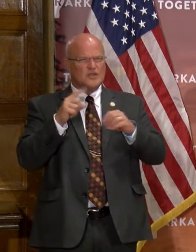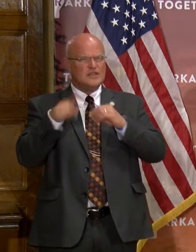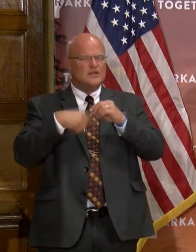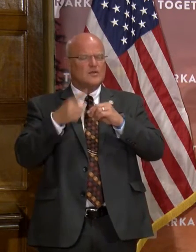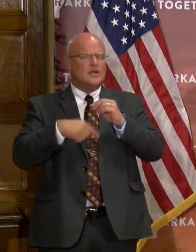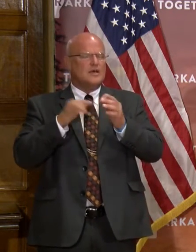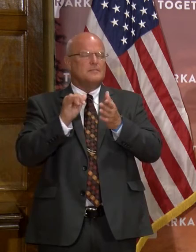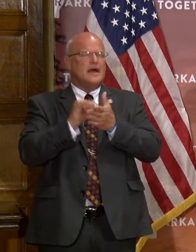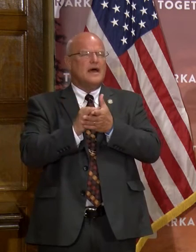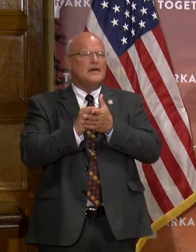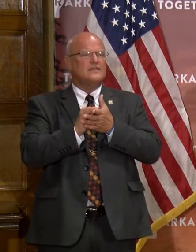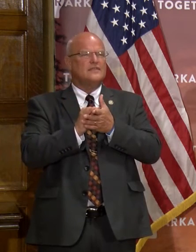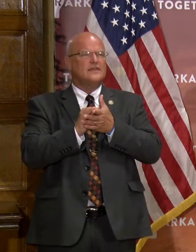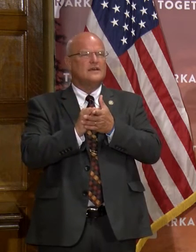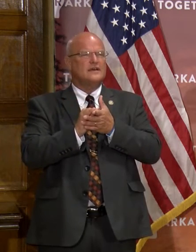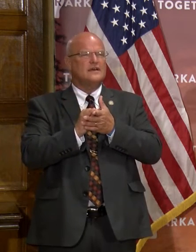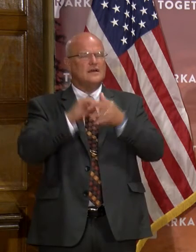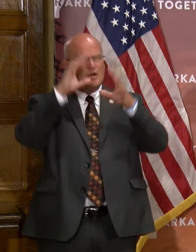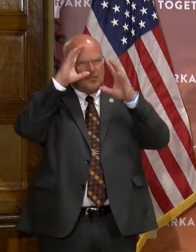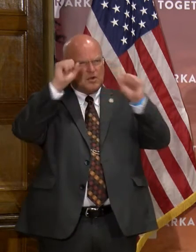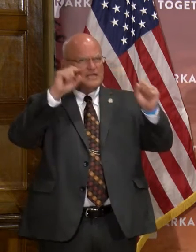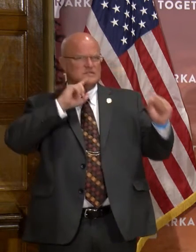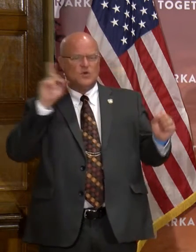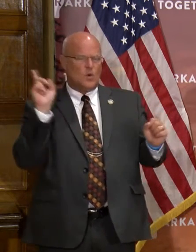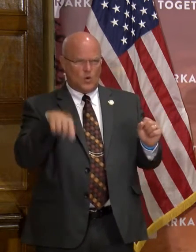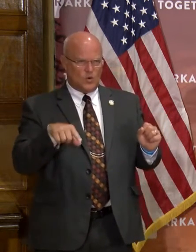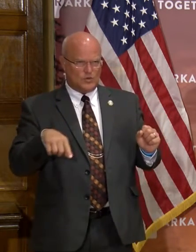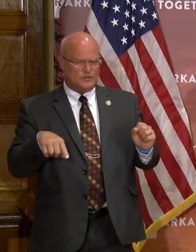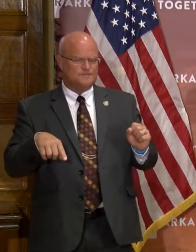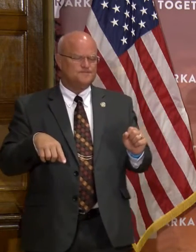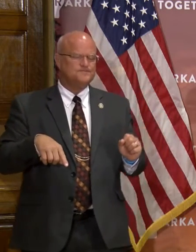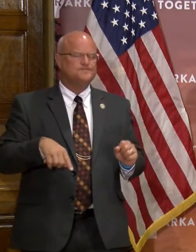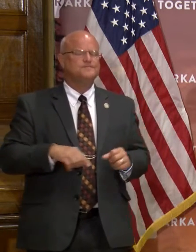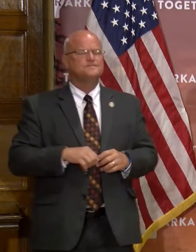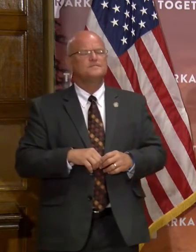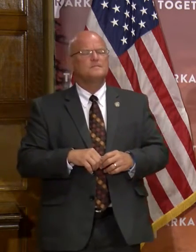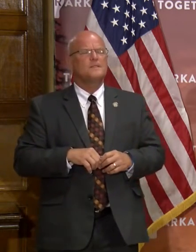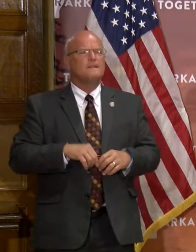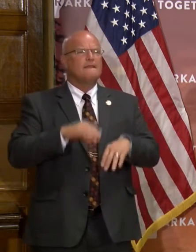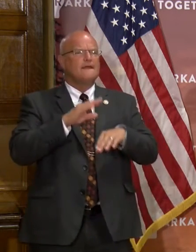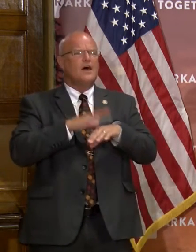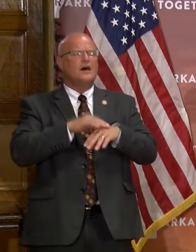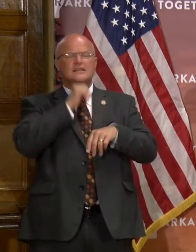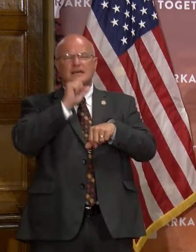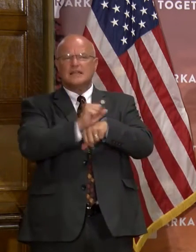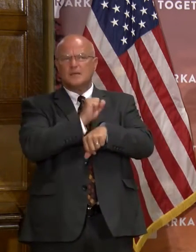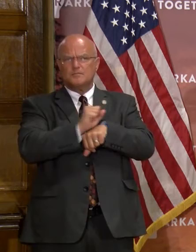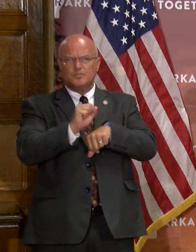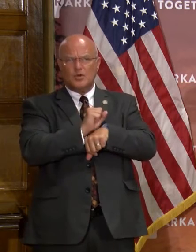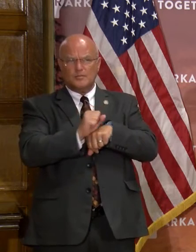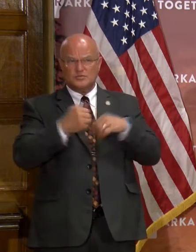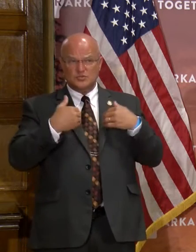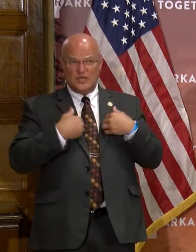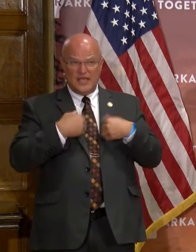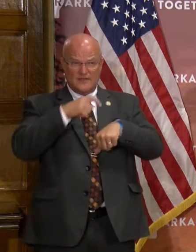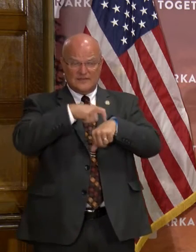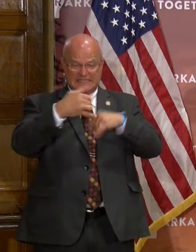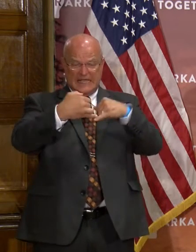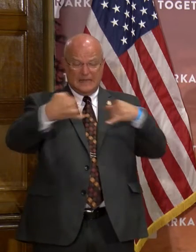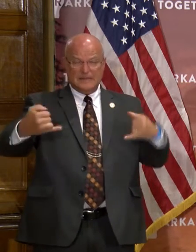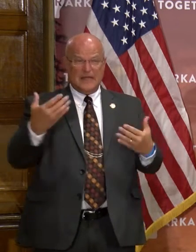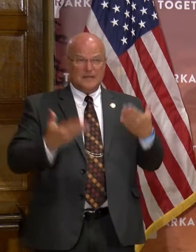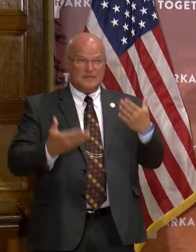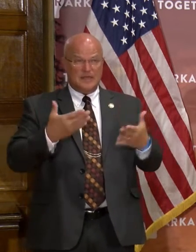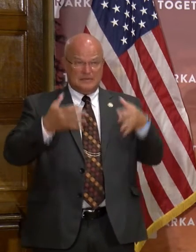related to the President's executive orders. On unemployment, do you have a timeline for making